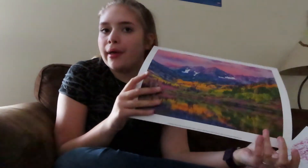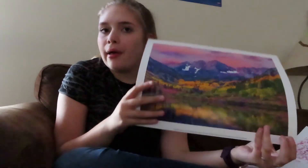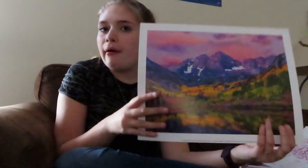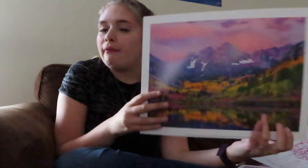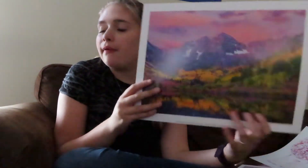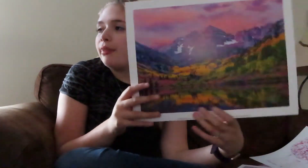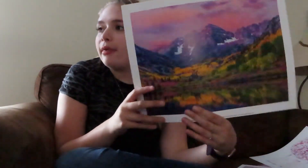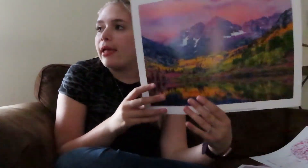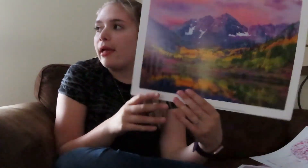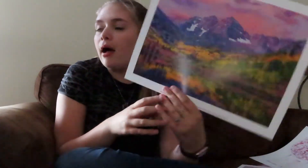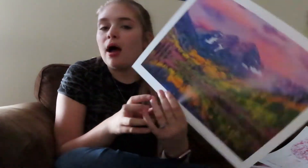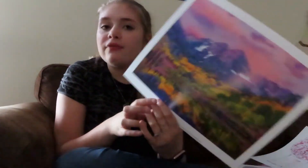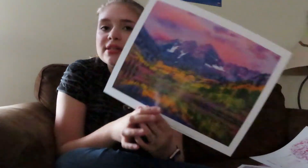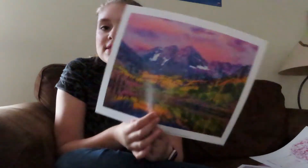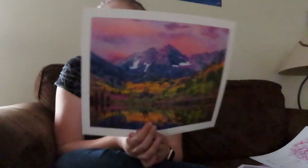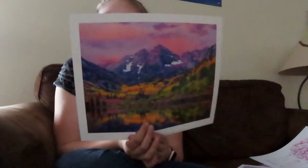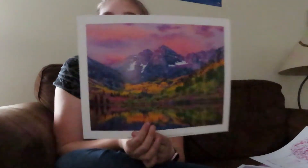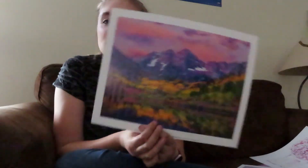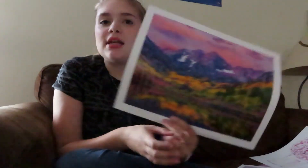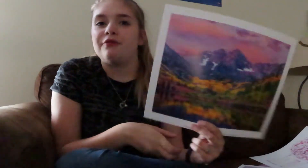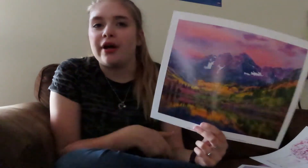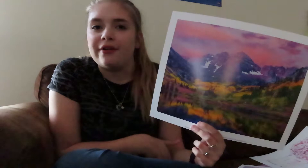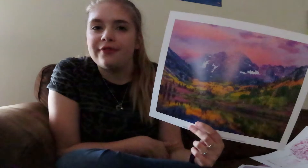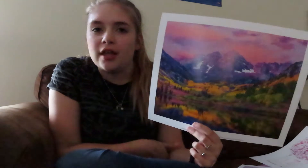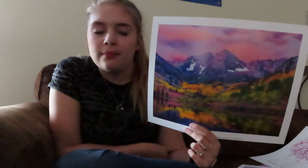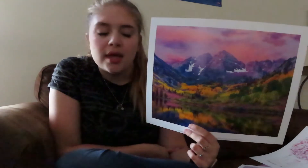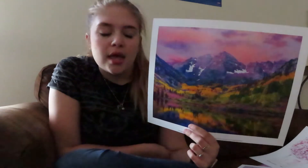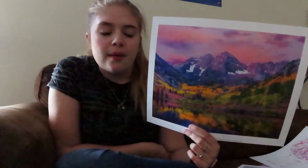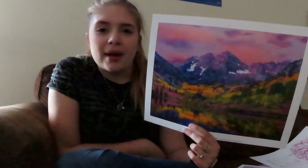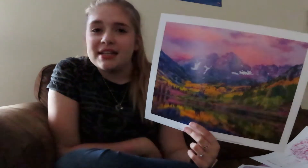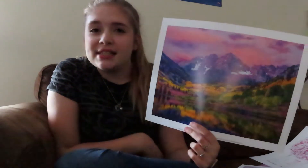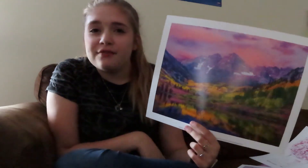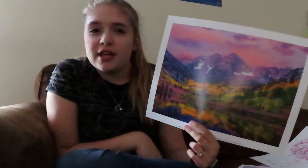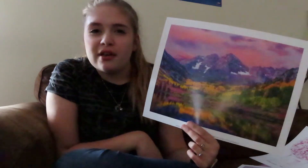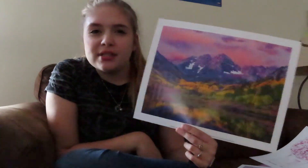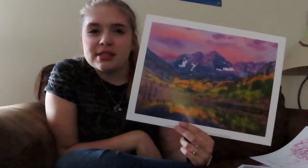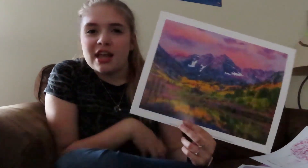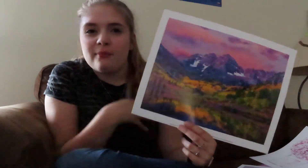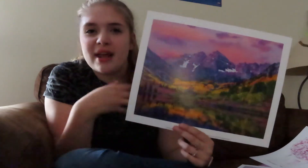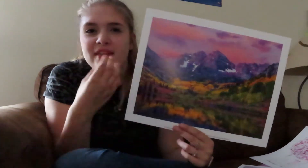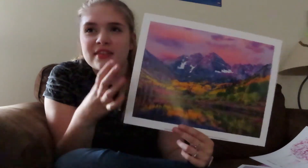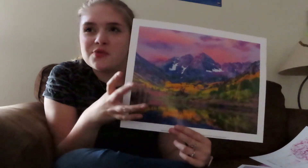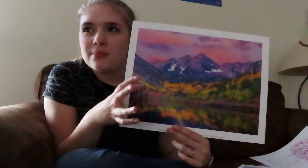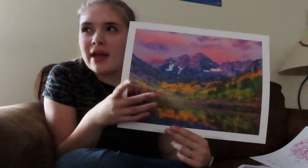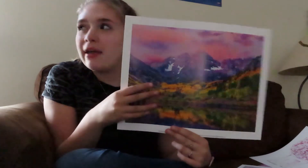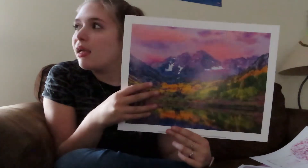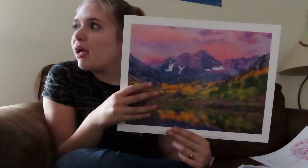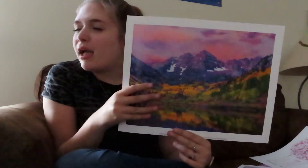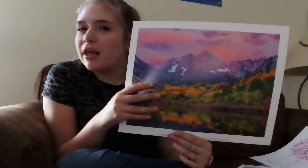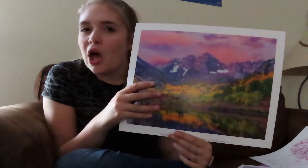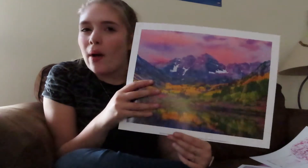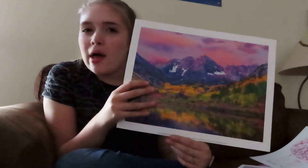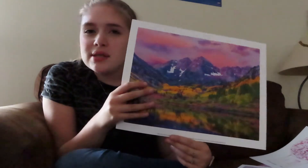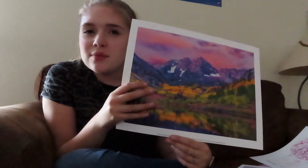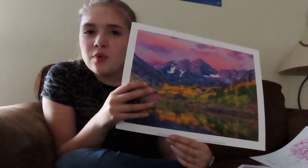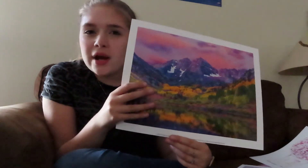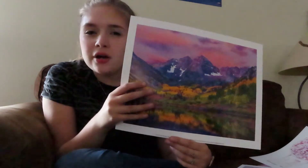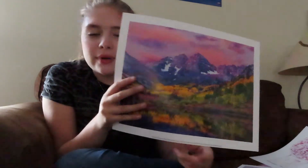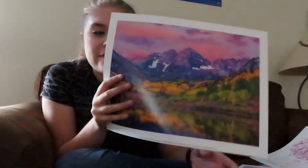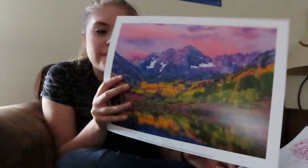of the office space and stuff where i film my disney videos and stuff but i think this one might kind of go out somewhere or whatever